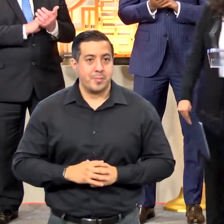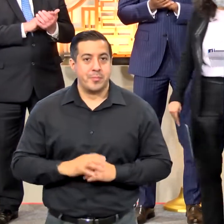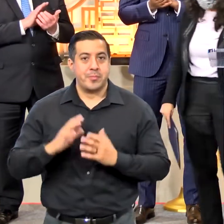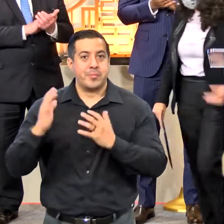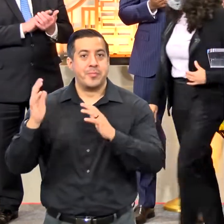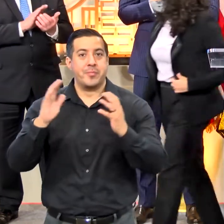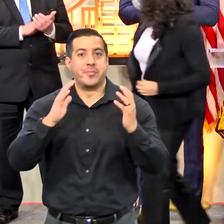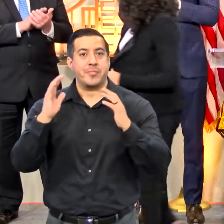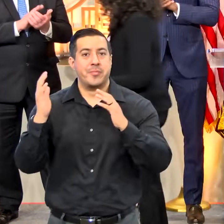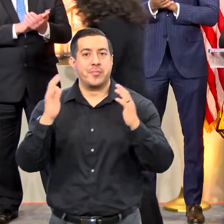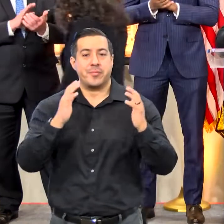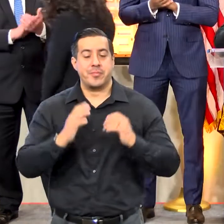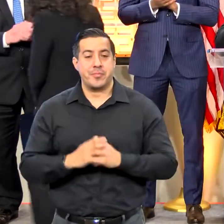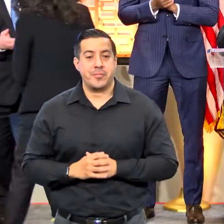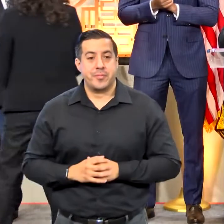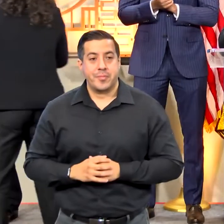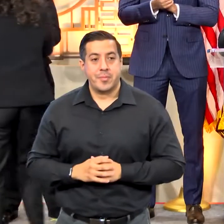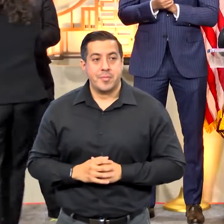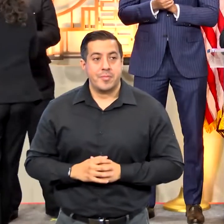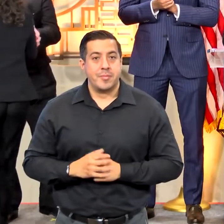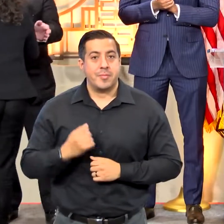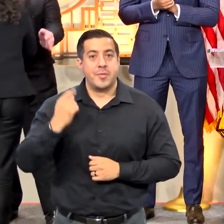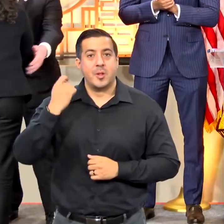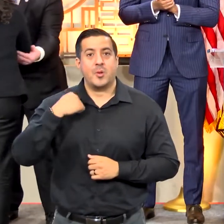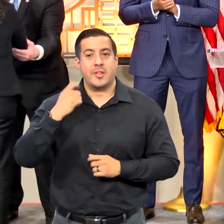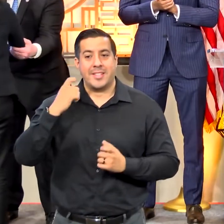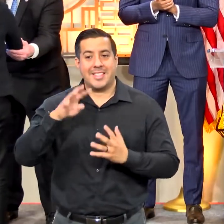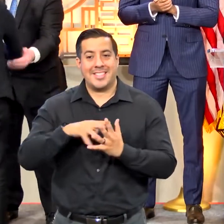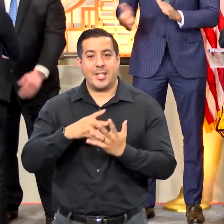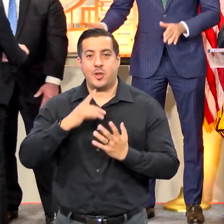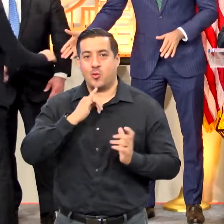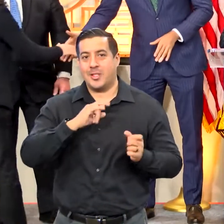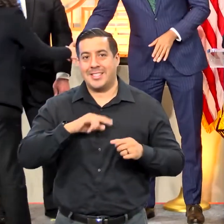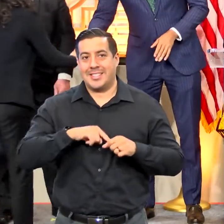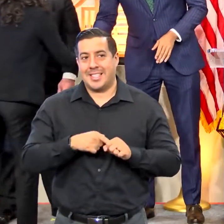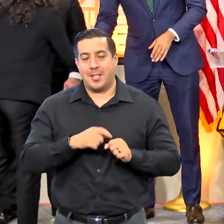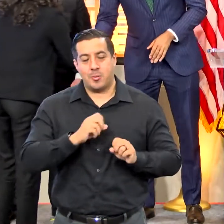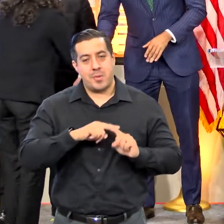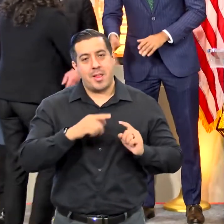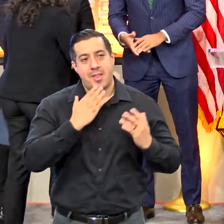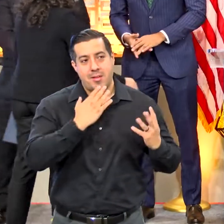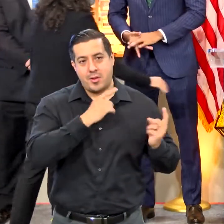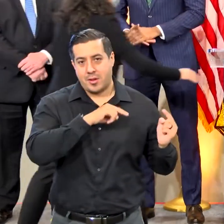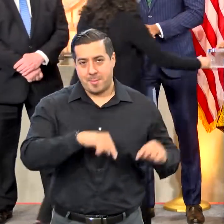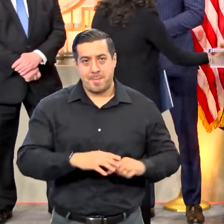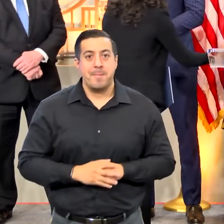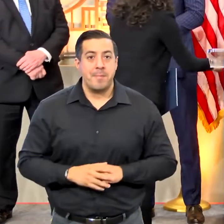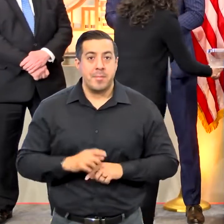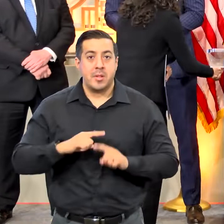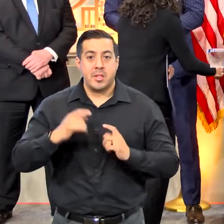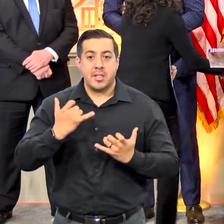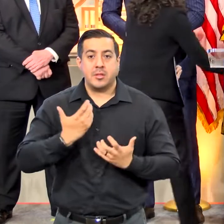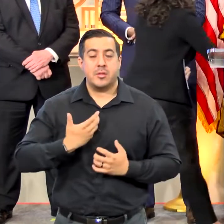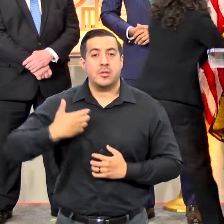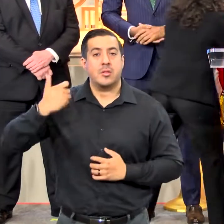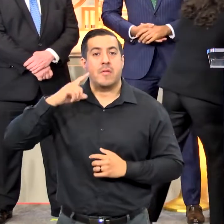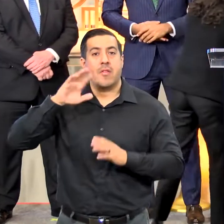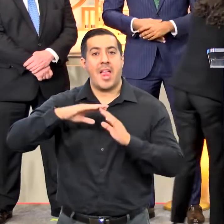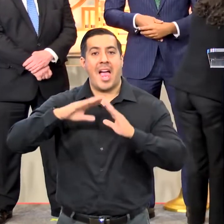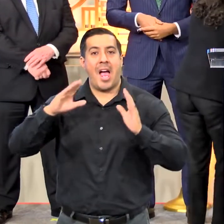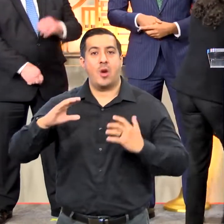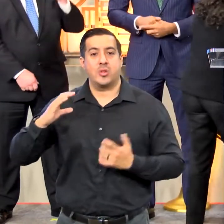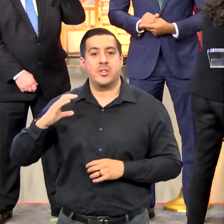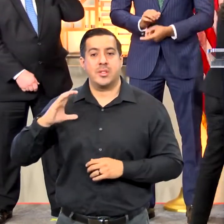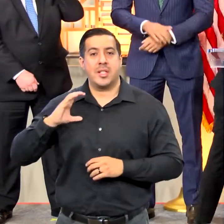Thank you. No, I knew your schedule was very, very tight, so I appreciate it. Let me now call the chairman of the Housing Committee at